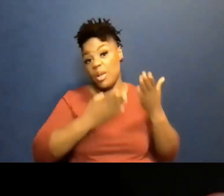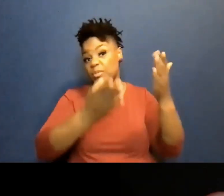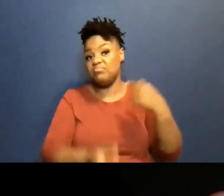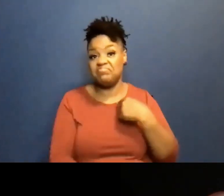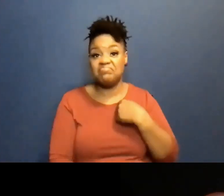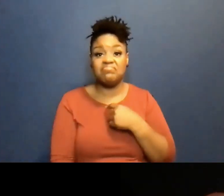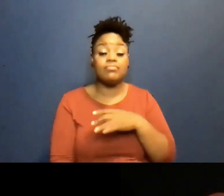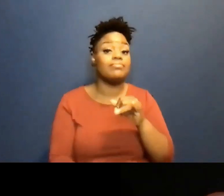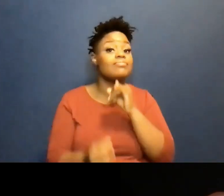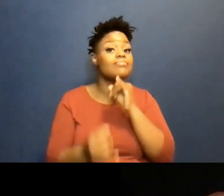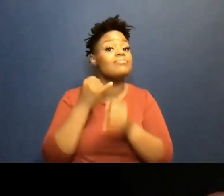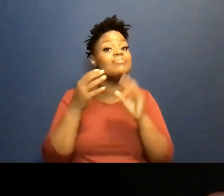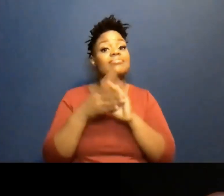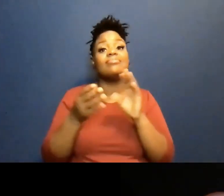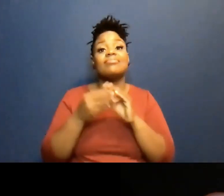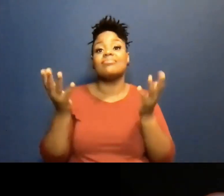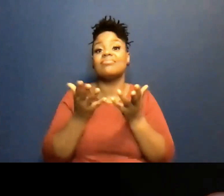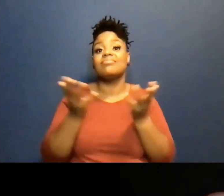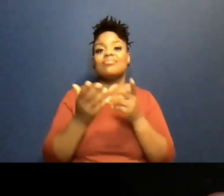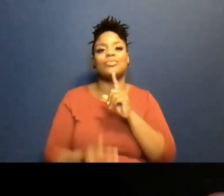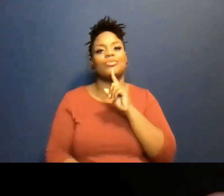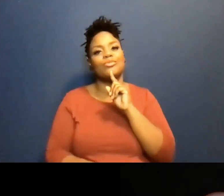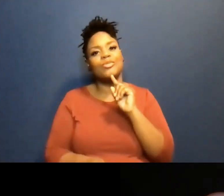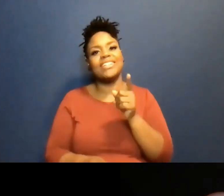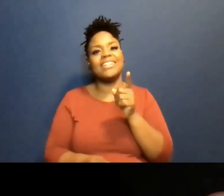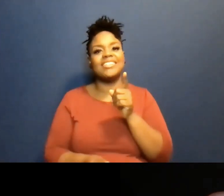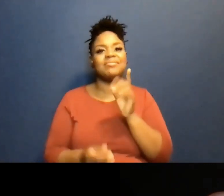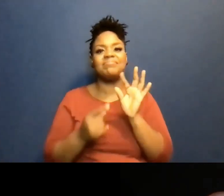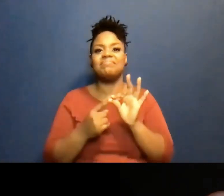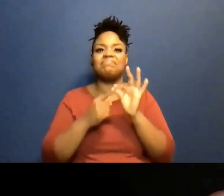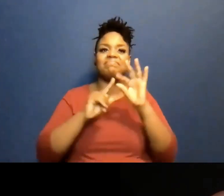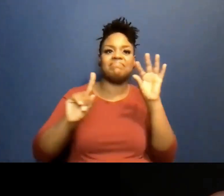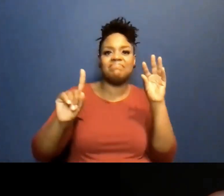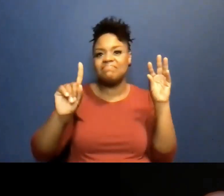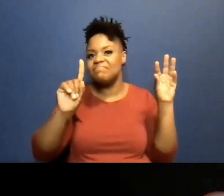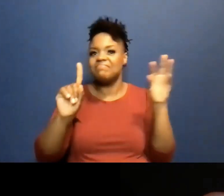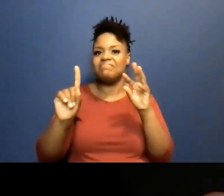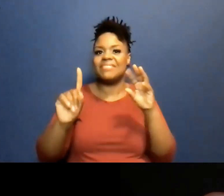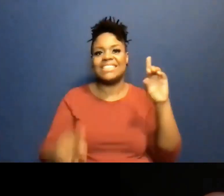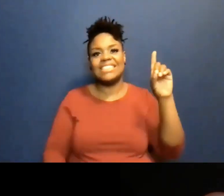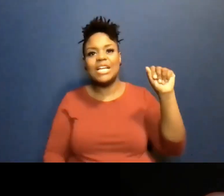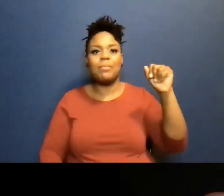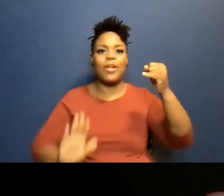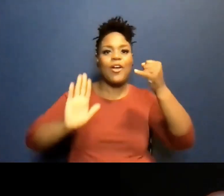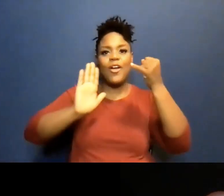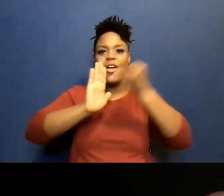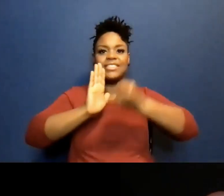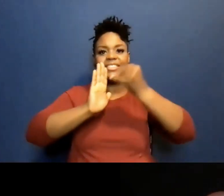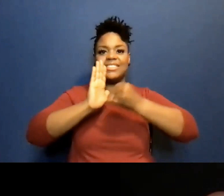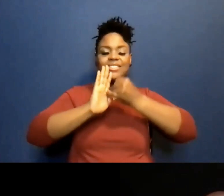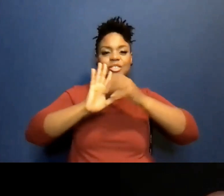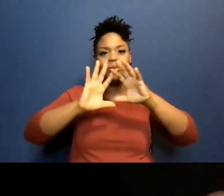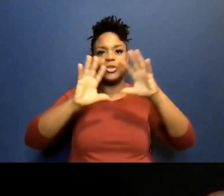kind of superstar, if you will, of the UK disability arts movement, a dancer called David Tulle, died